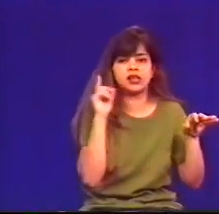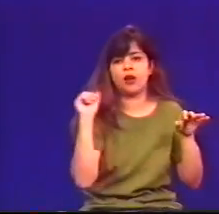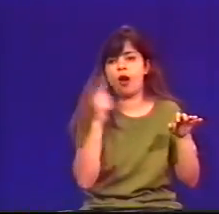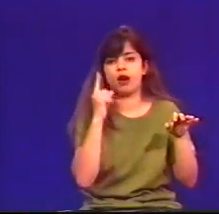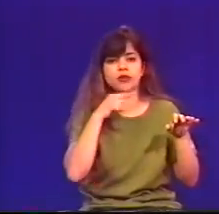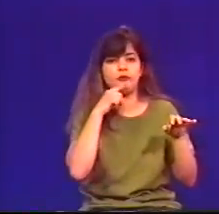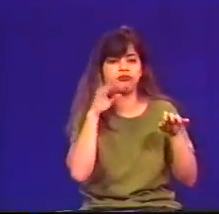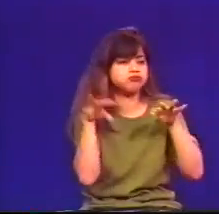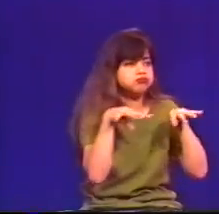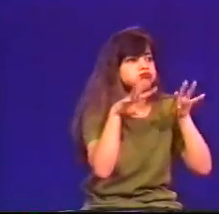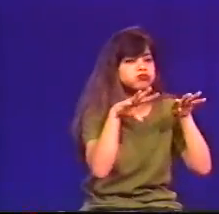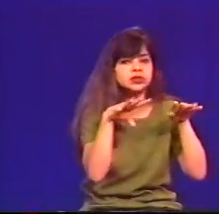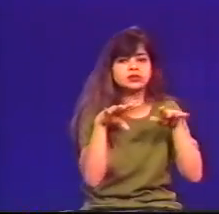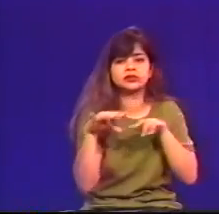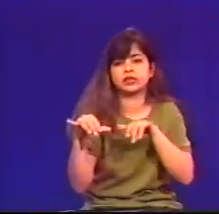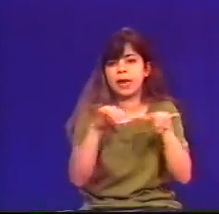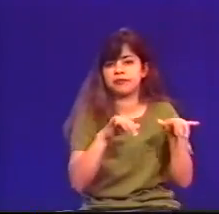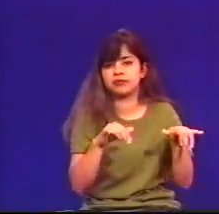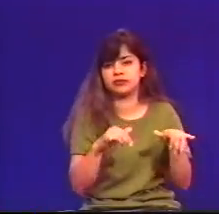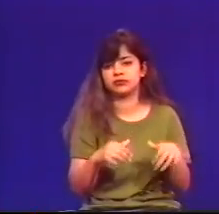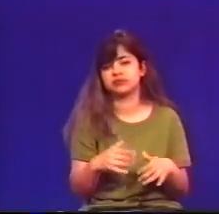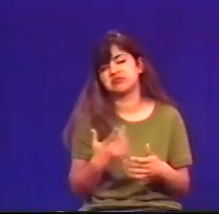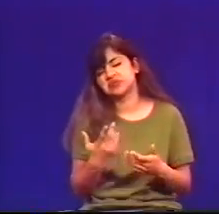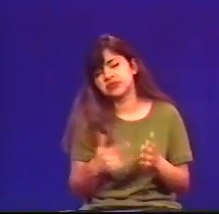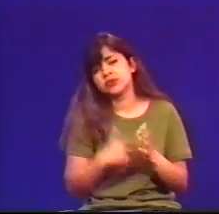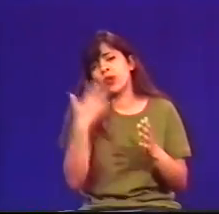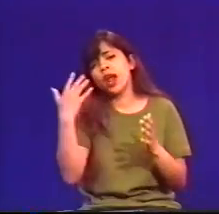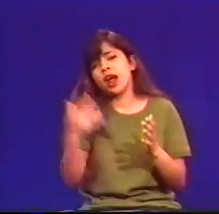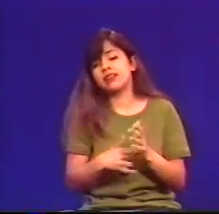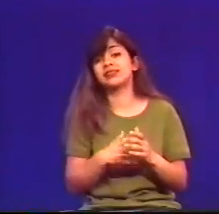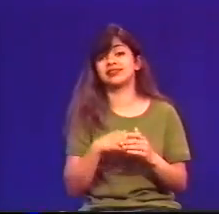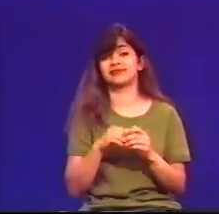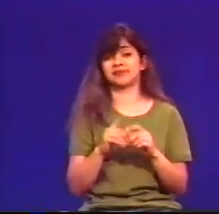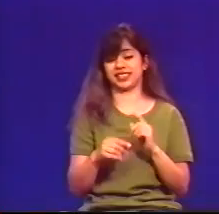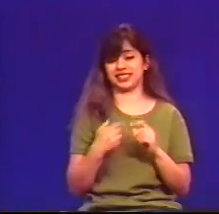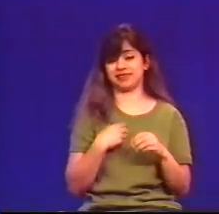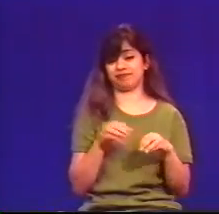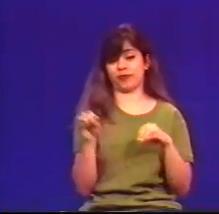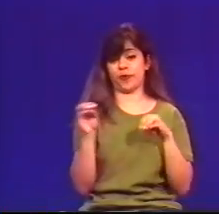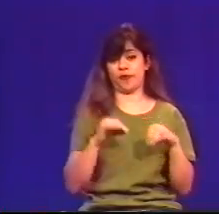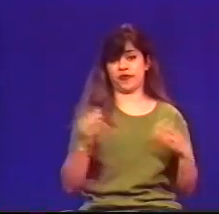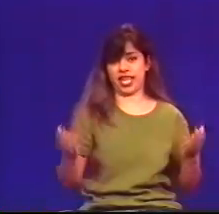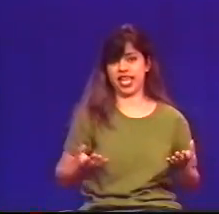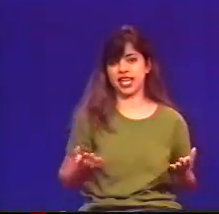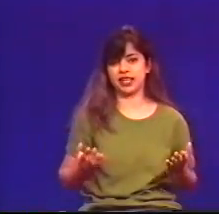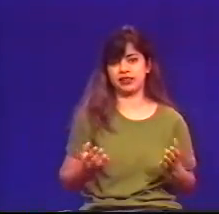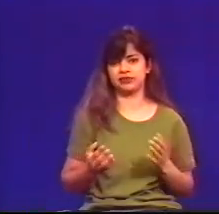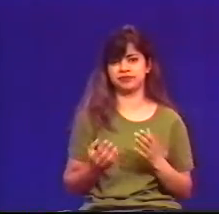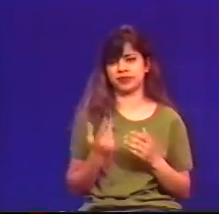Once in a great while, on a public television show, there might be captioning written in Urdu, of course.